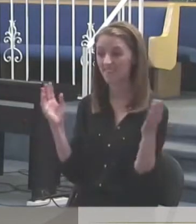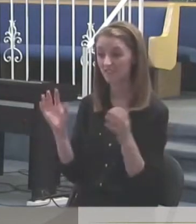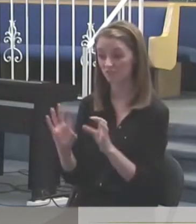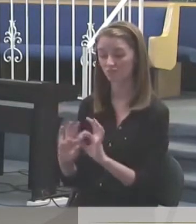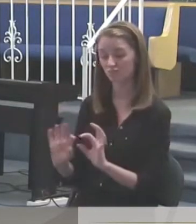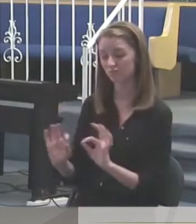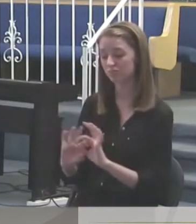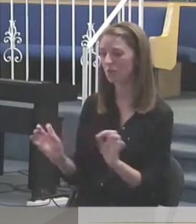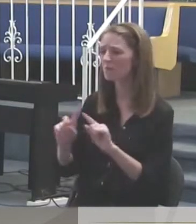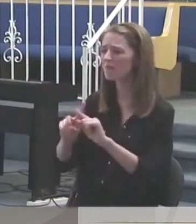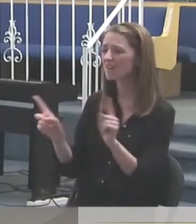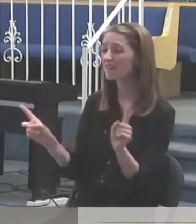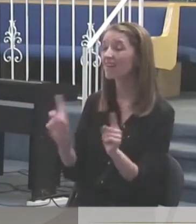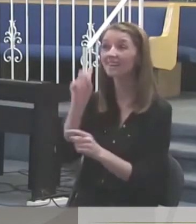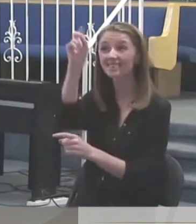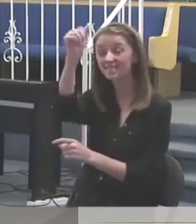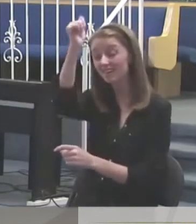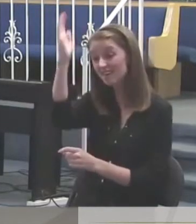ask?